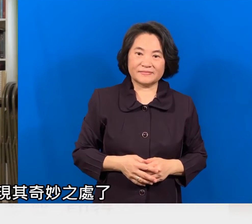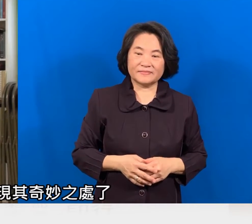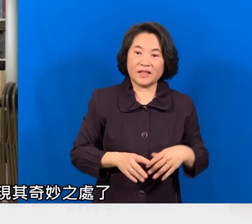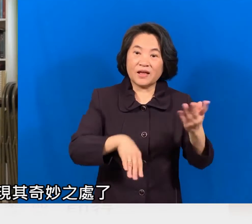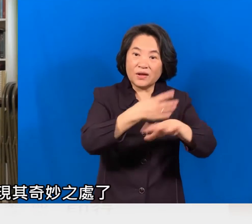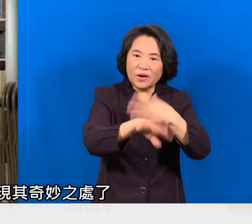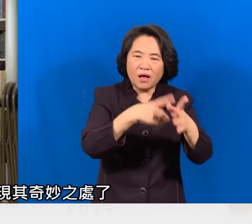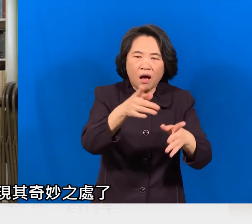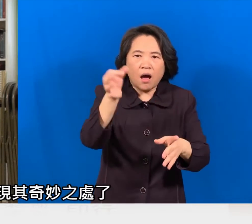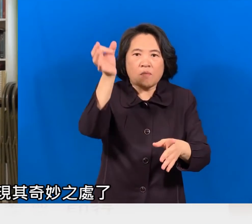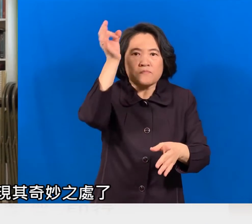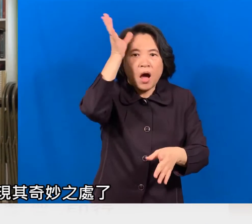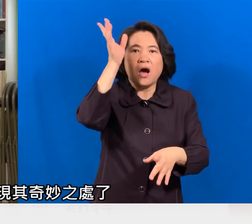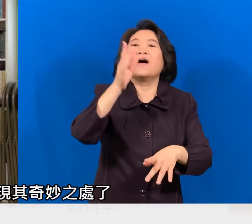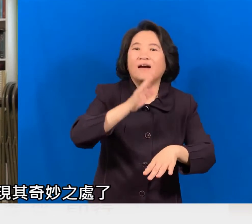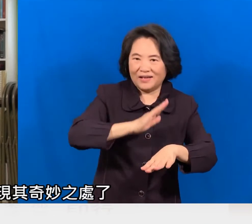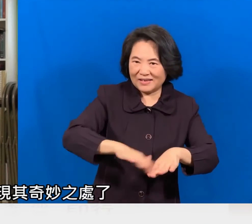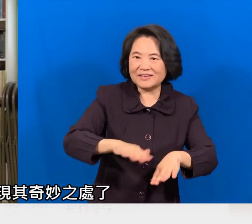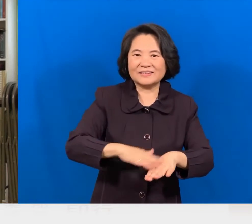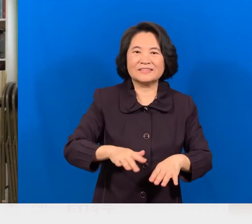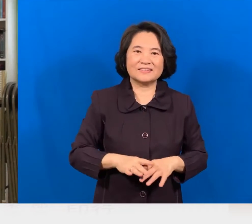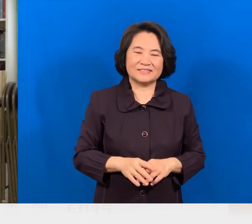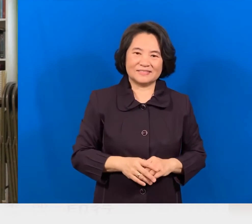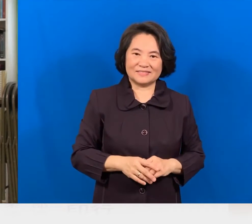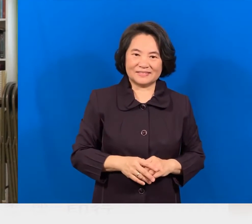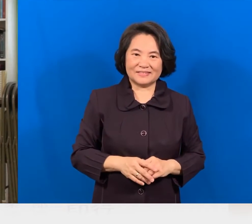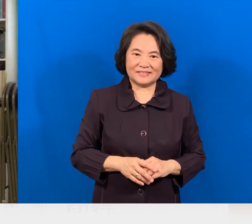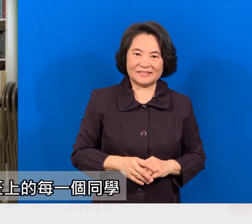be discovering some of the wonders of sign language.